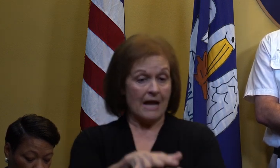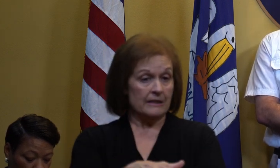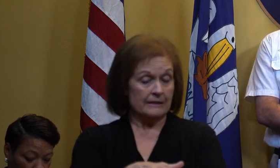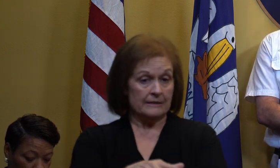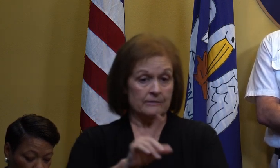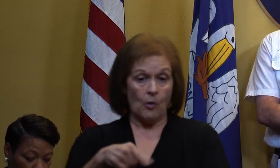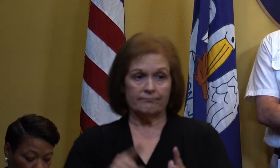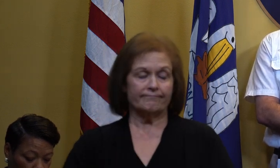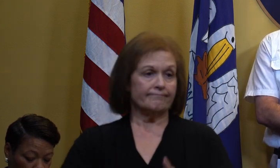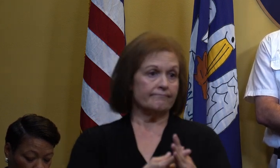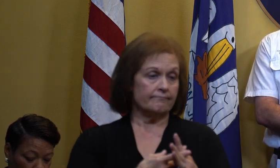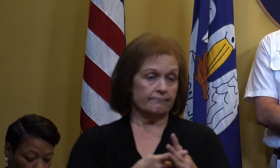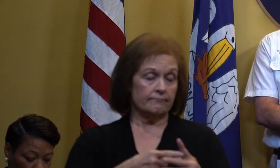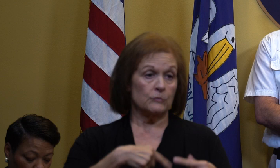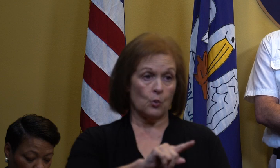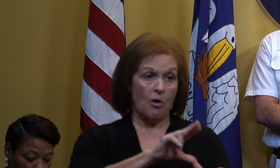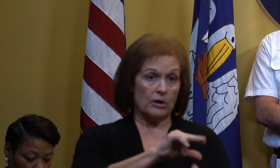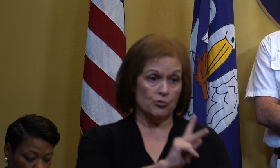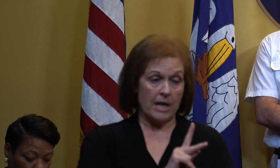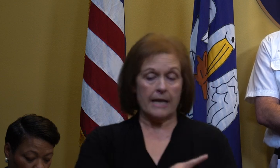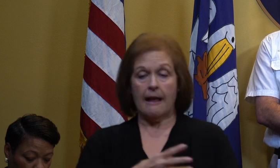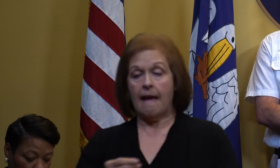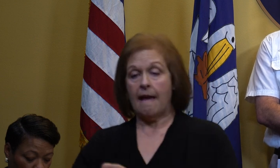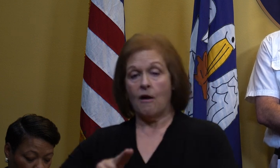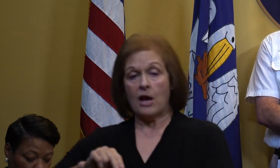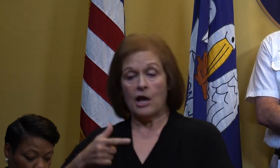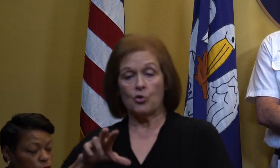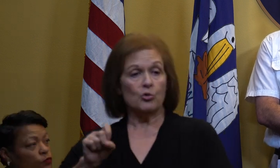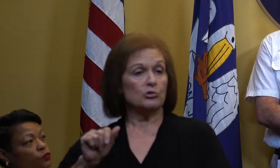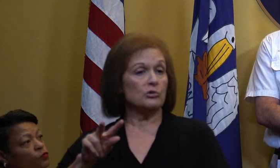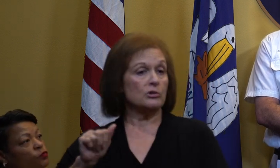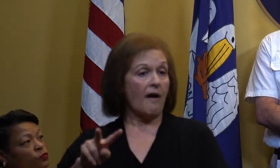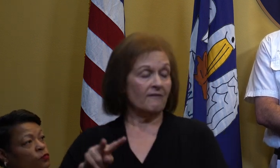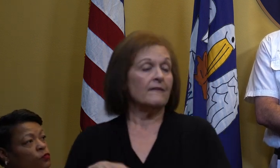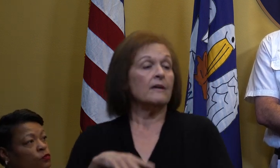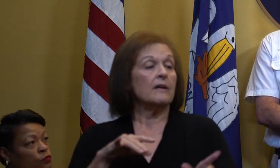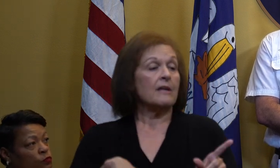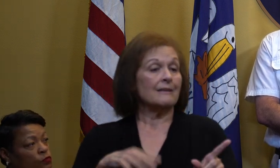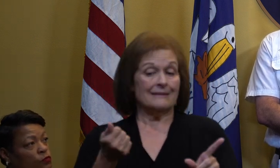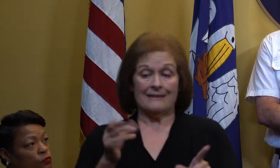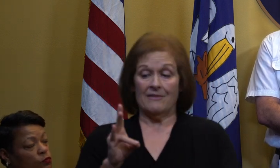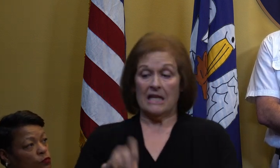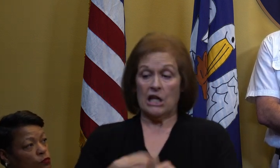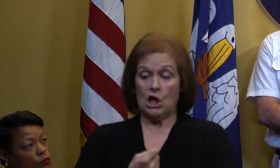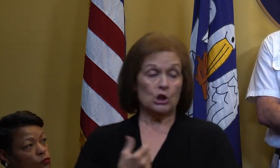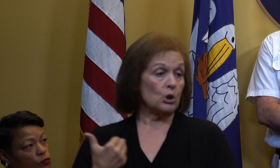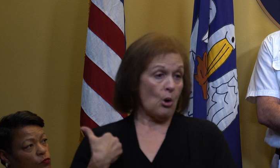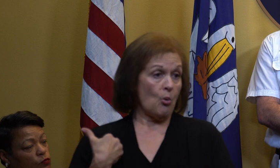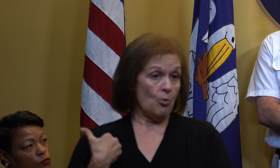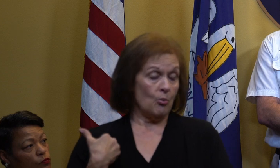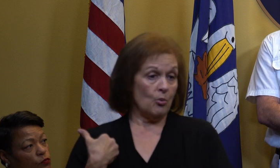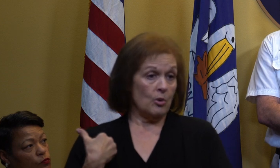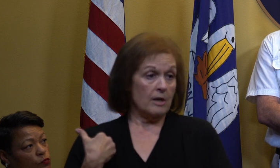enacted twice. That was for Katrina as well as Gustav. So the last time we've done contraflow has been 17 years ago. So,